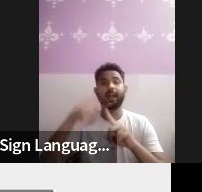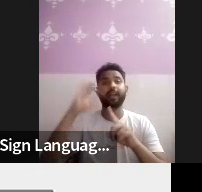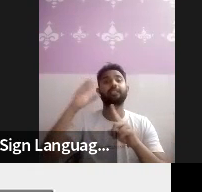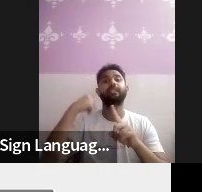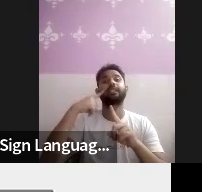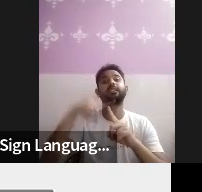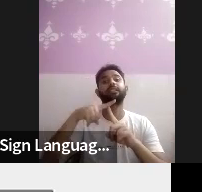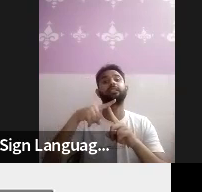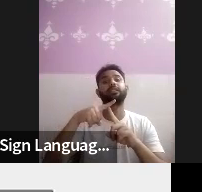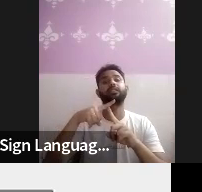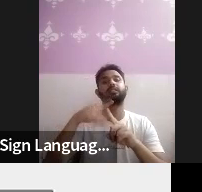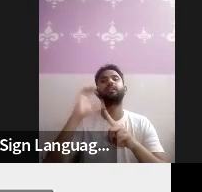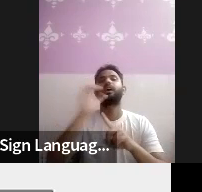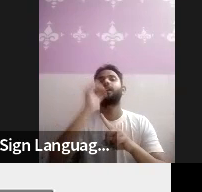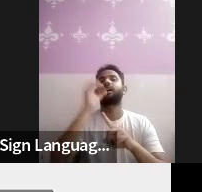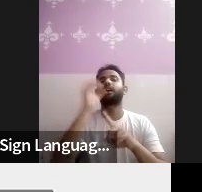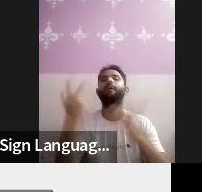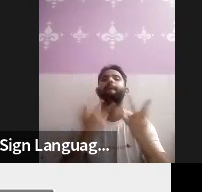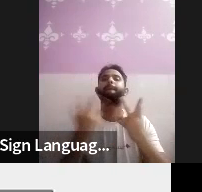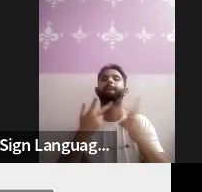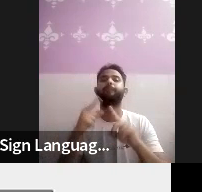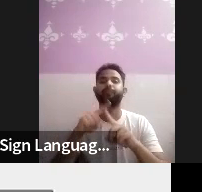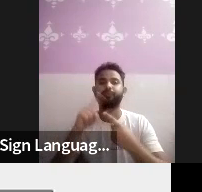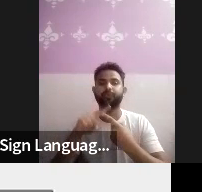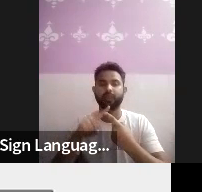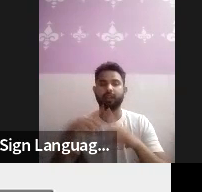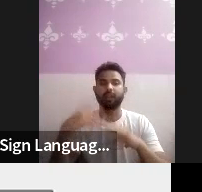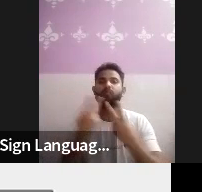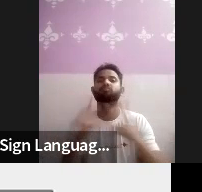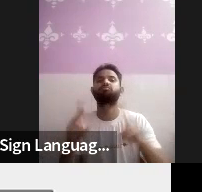the intention of those. Okay, so I'm going to quickly.